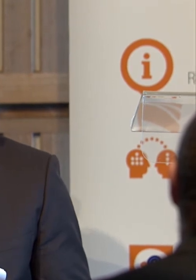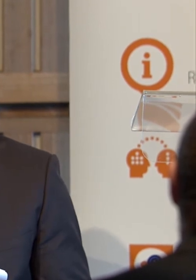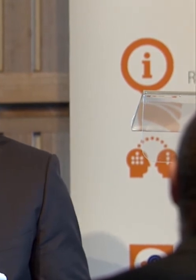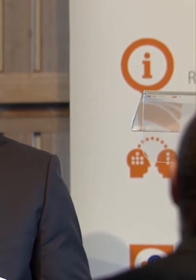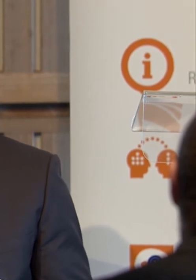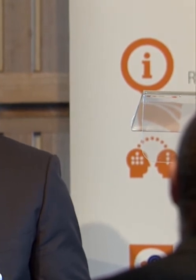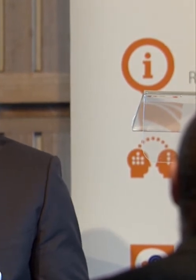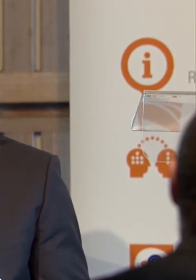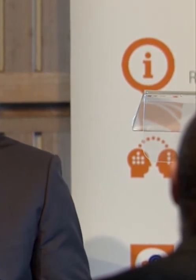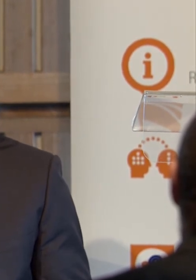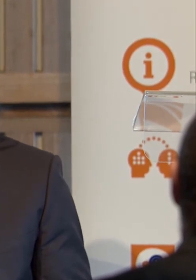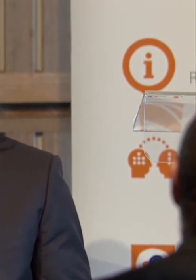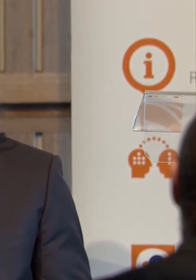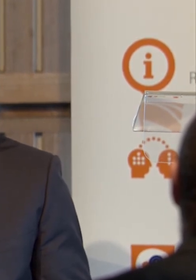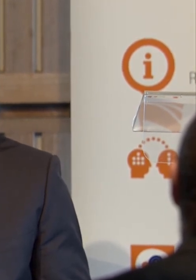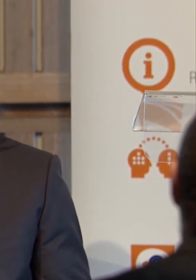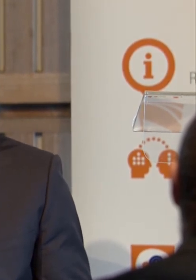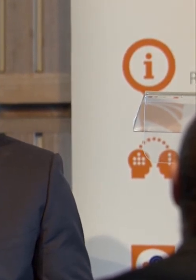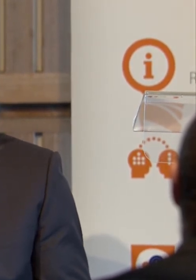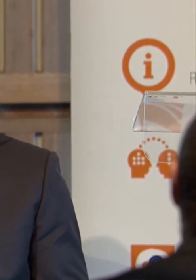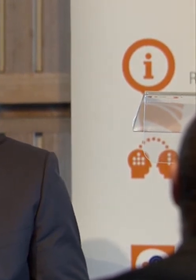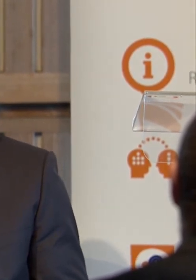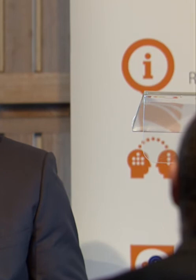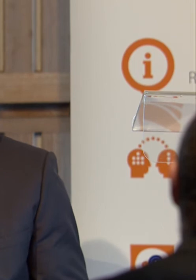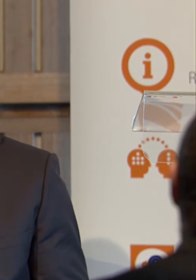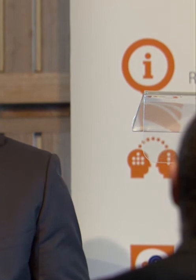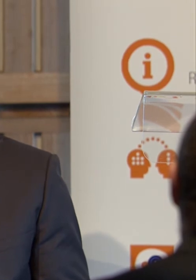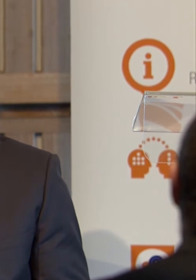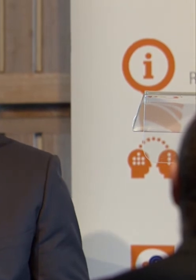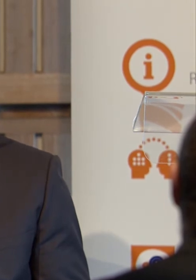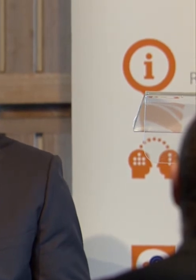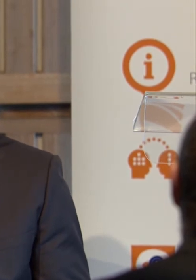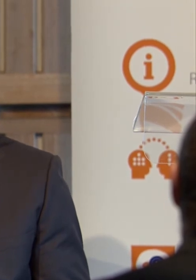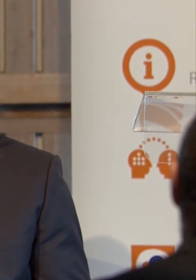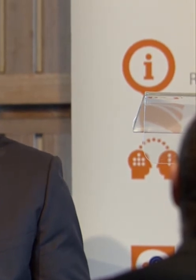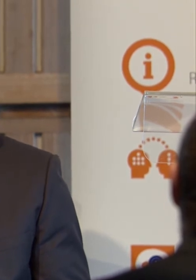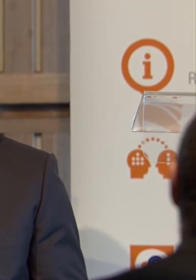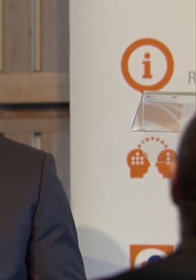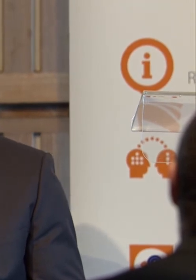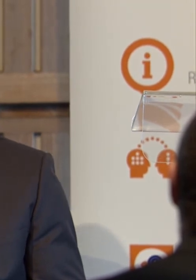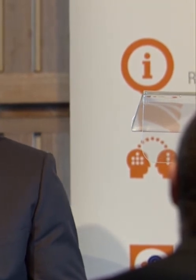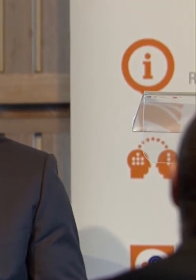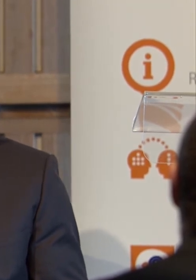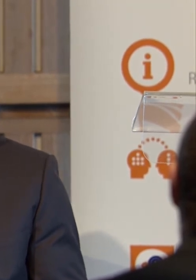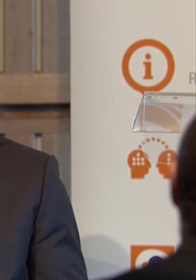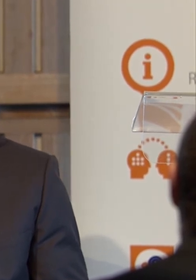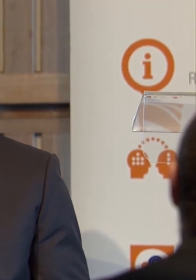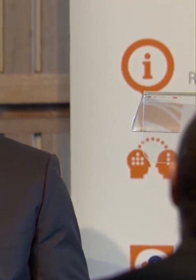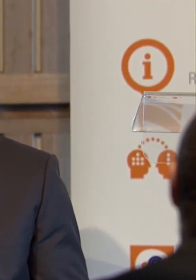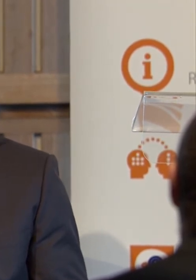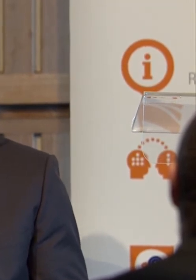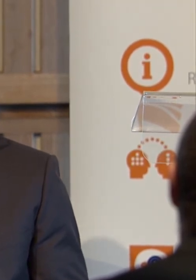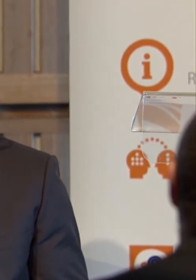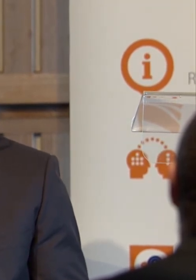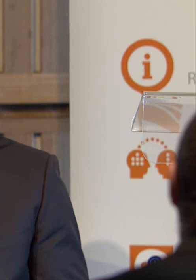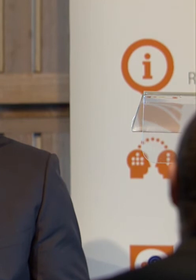places, not only in Australia, but the world. Thank you again, once again, to the Trust Company, part of Perpetual, for supporting the project through their